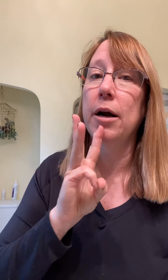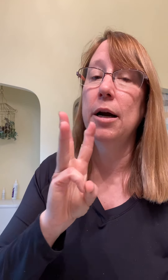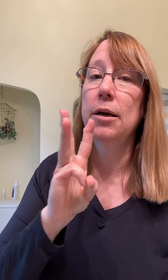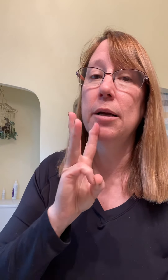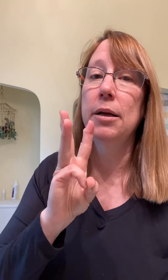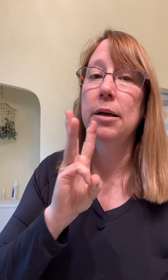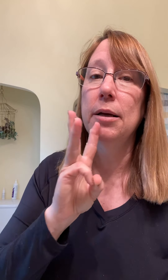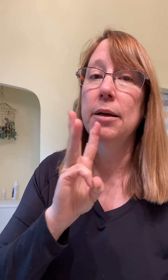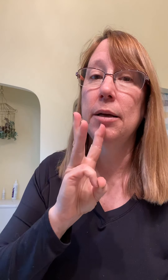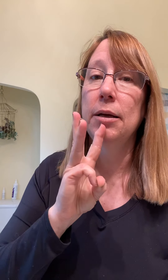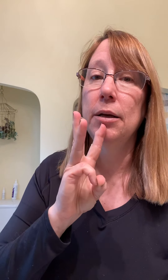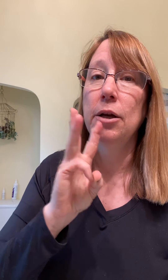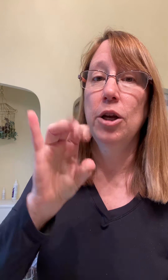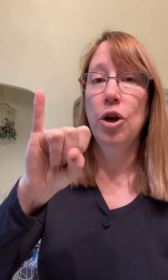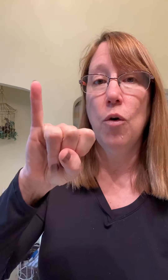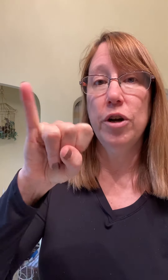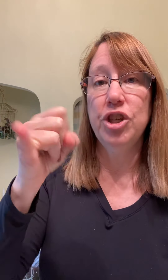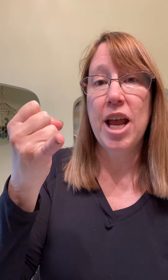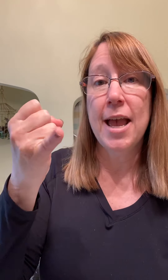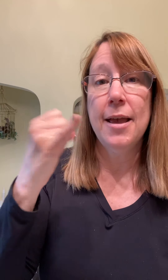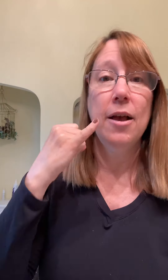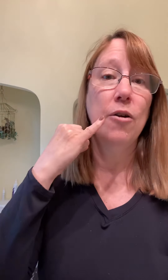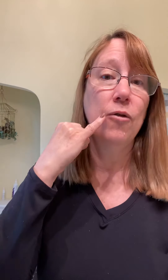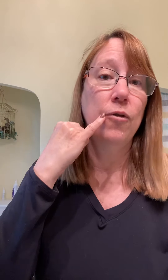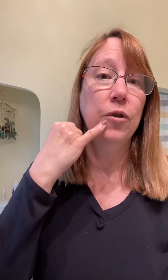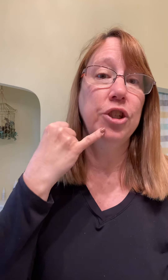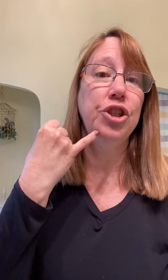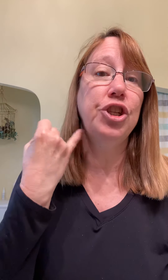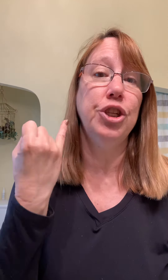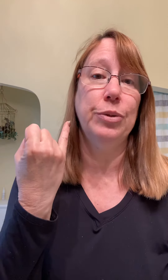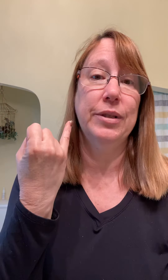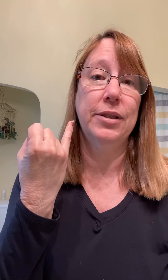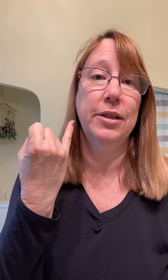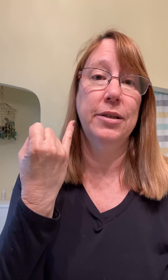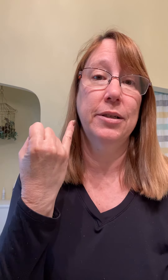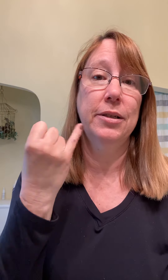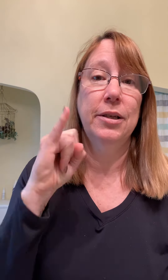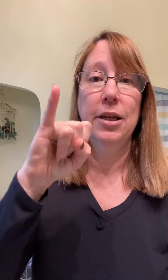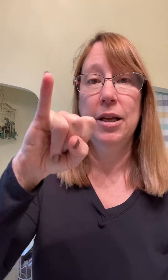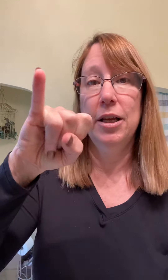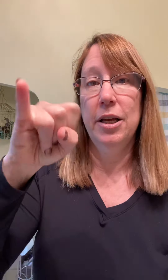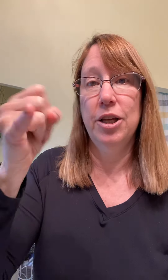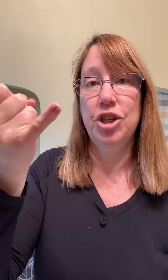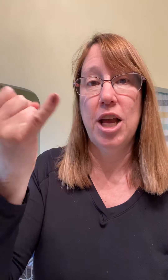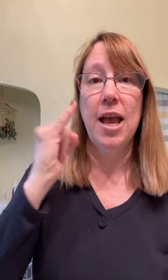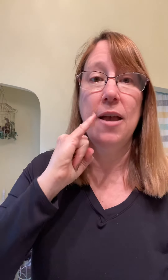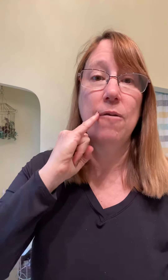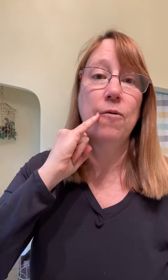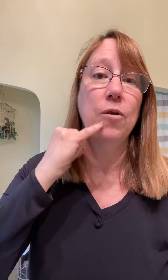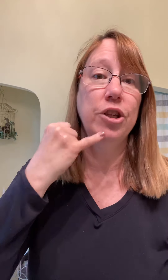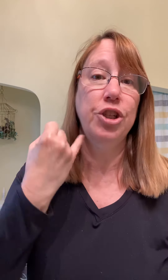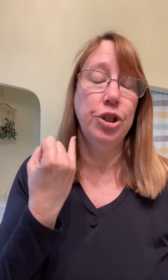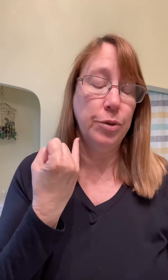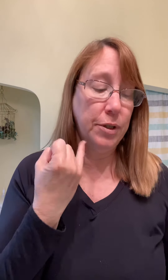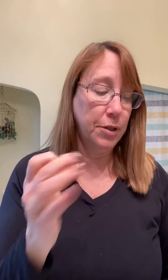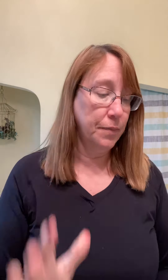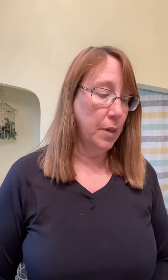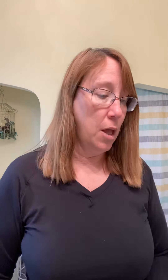water. Or J for juice, J for juice.